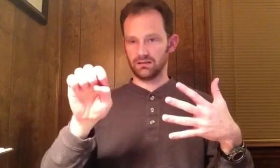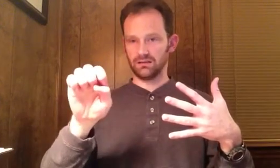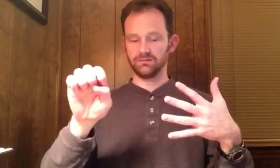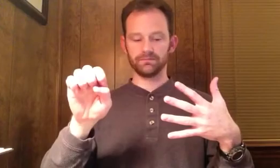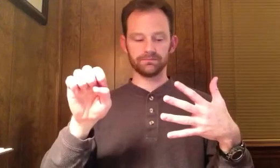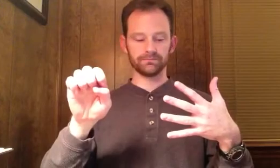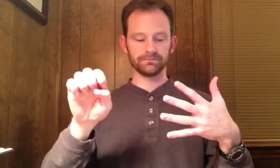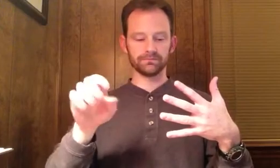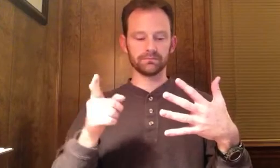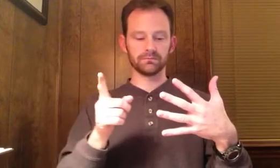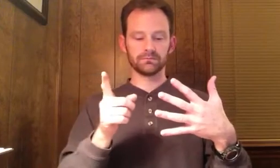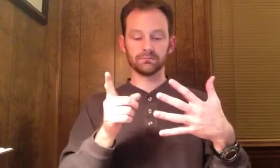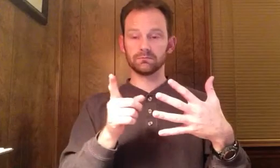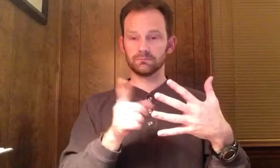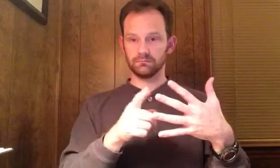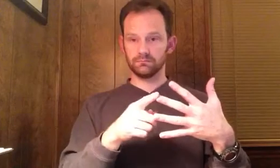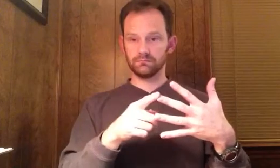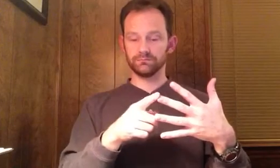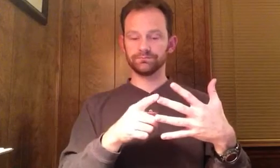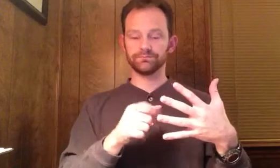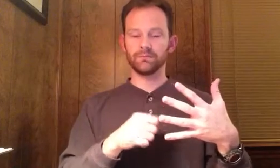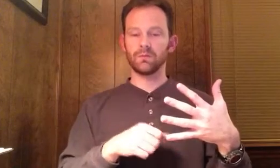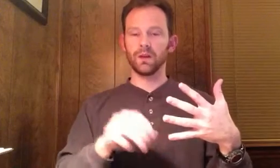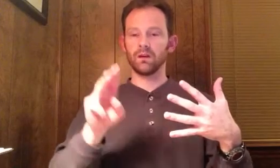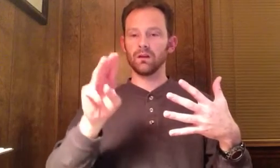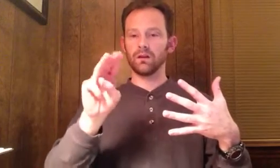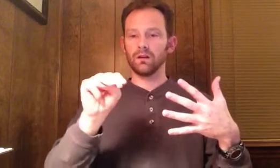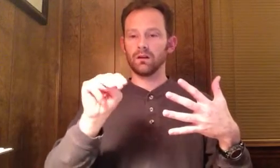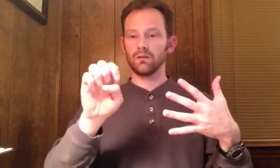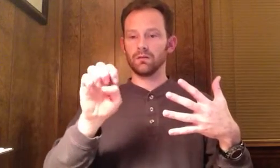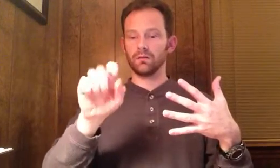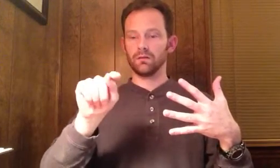P-R-O-P-H-A-S-E. Third, metaphase,